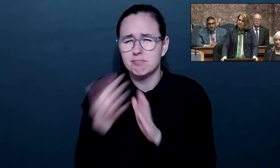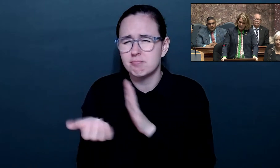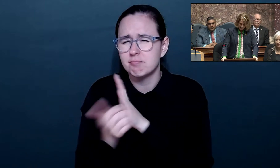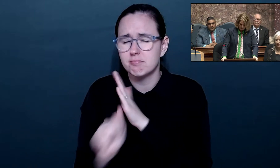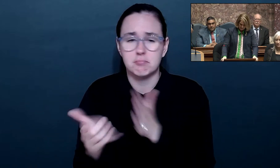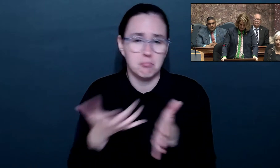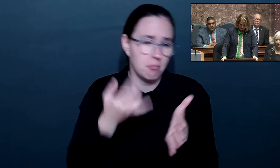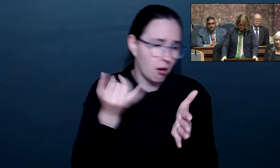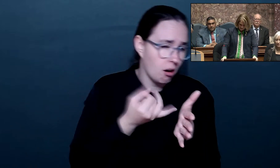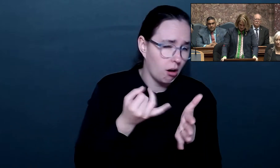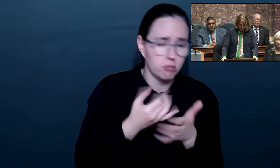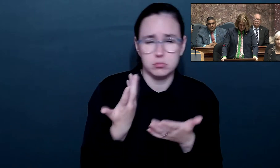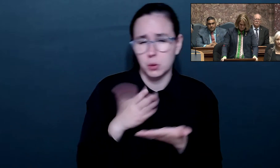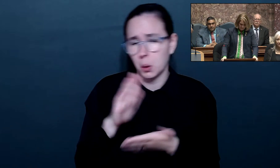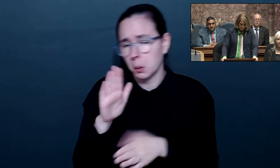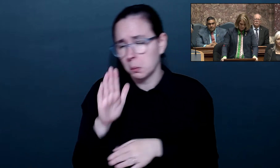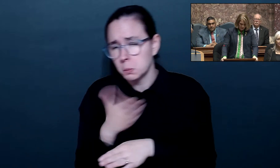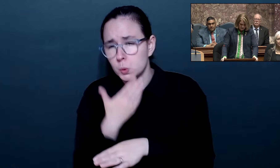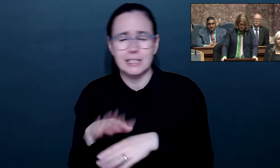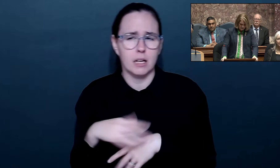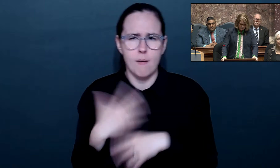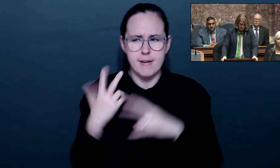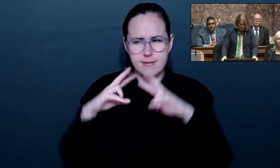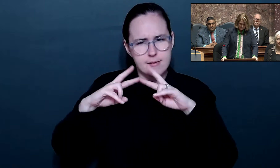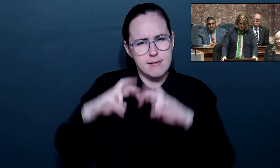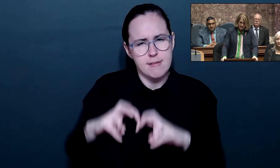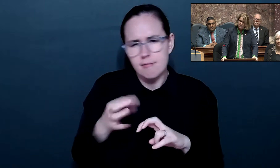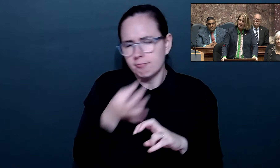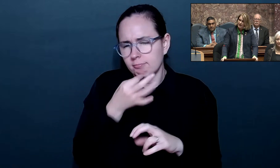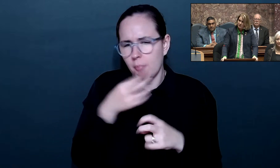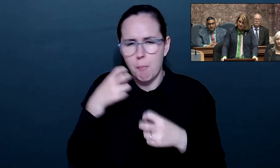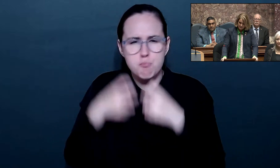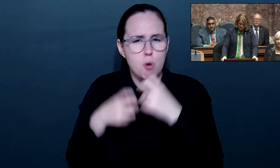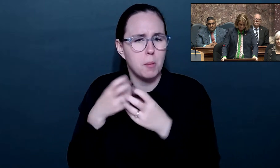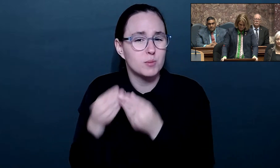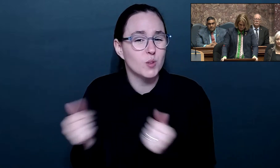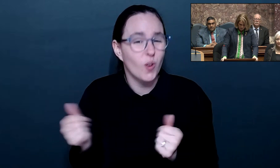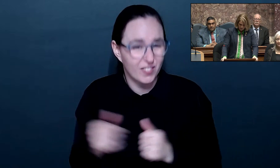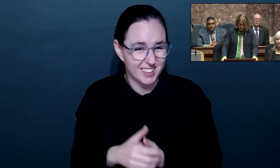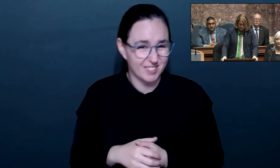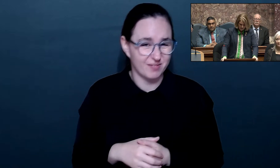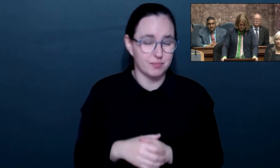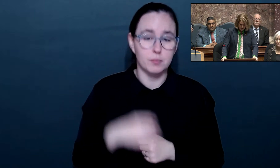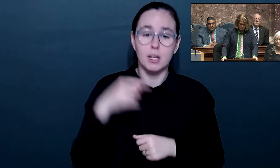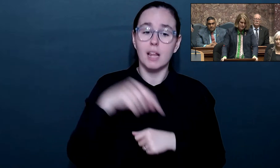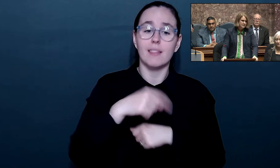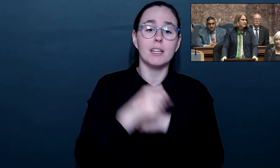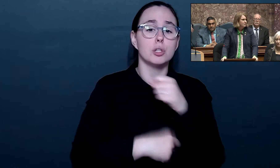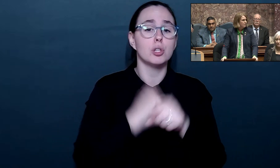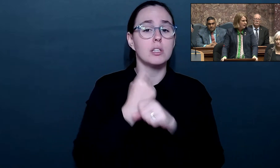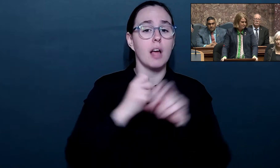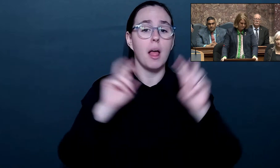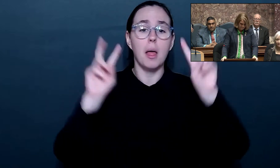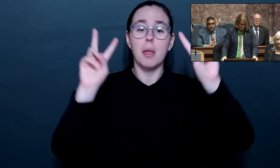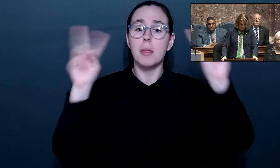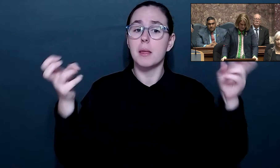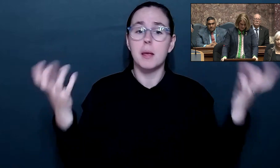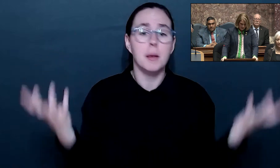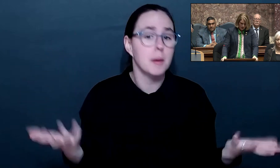emphasizes empowerment, ensuring people with autism have access to education, employment, and opportunities to